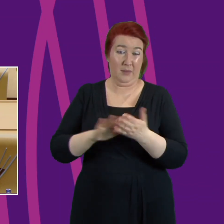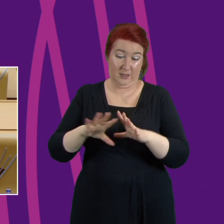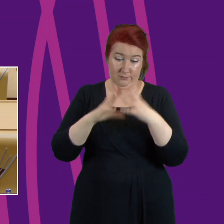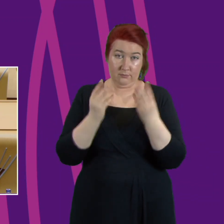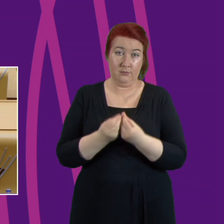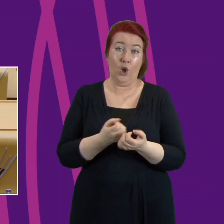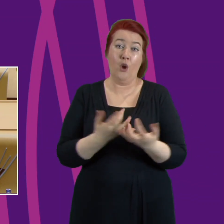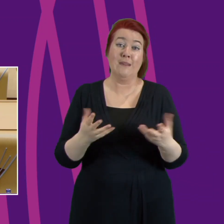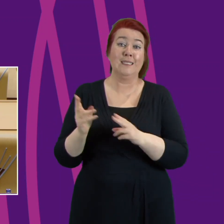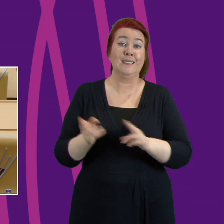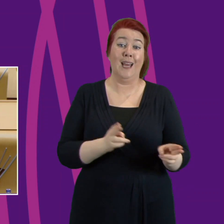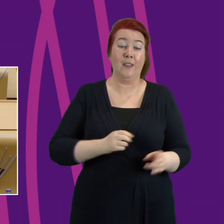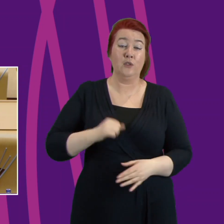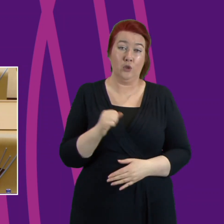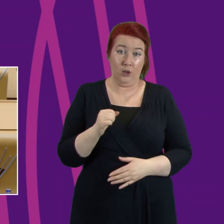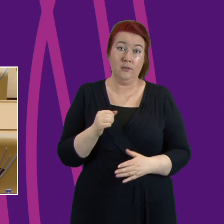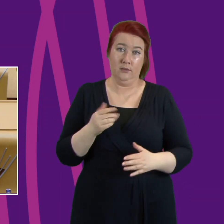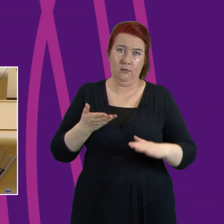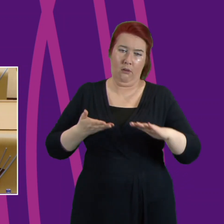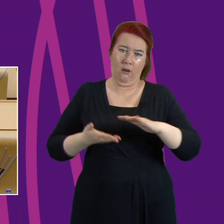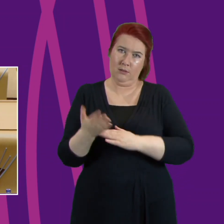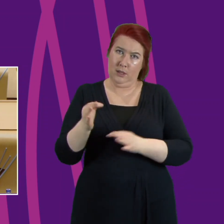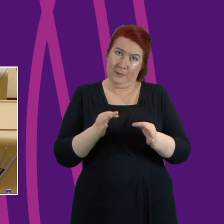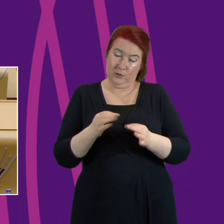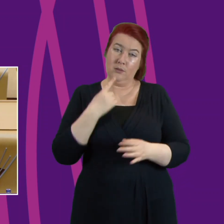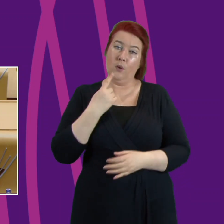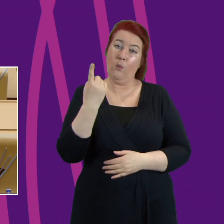deaths in Scotland under that measurement to